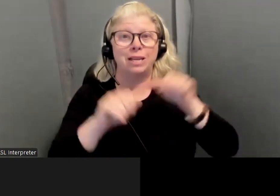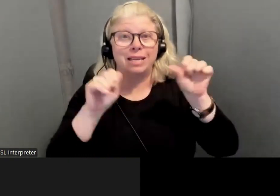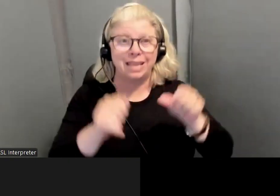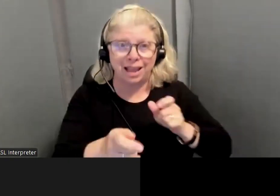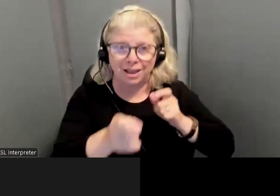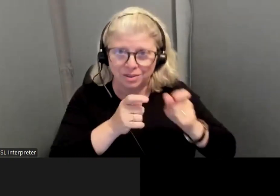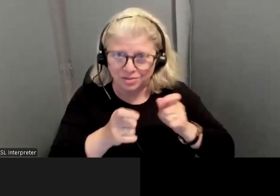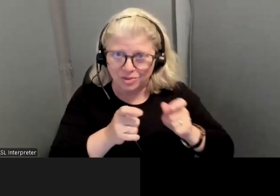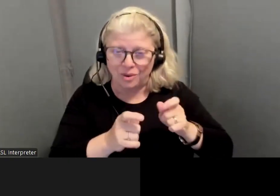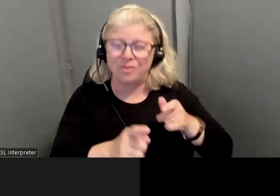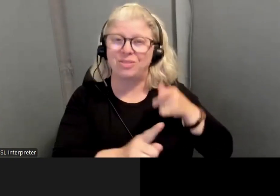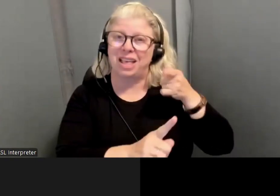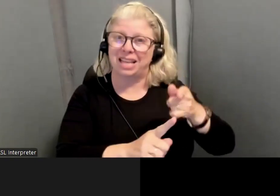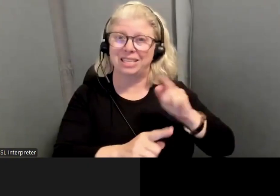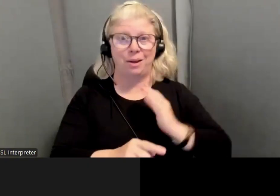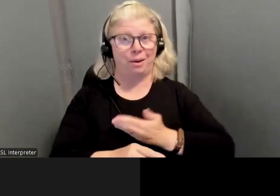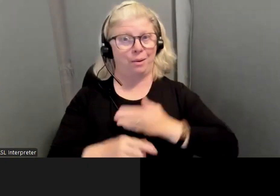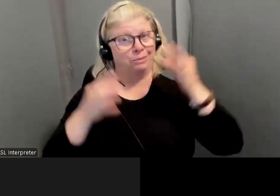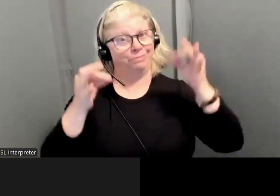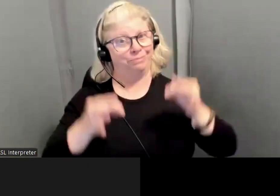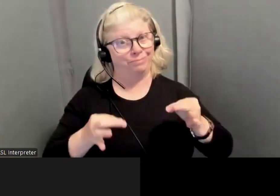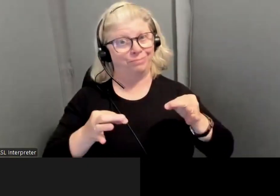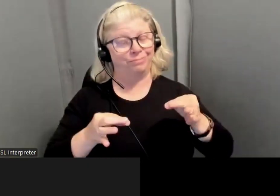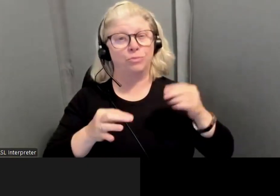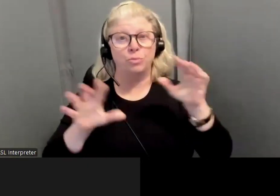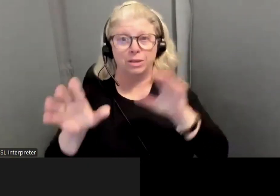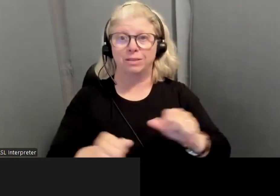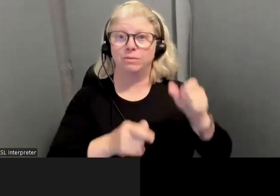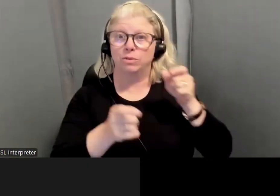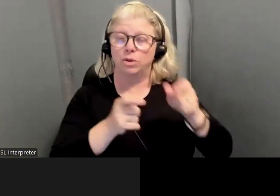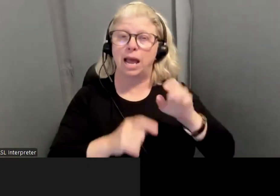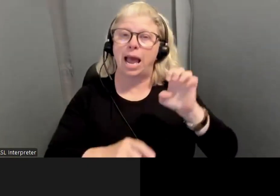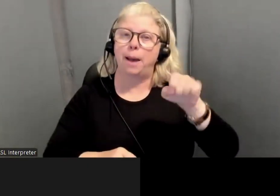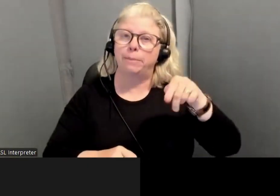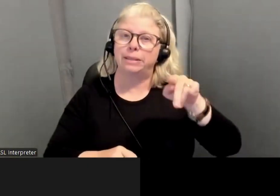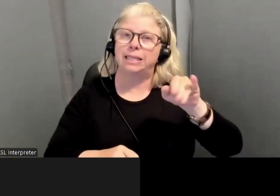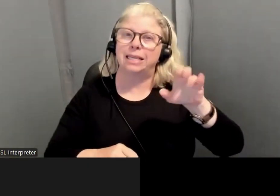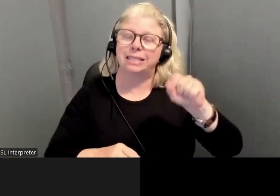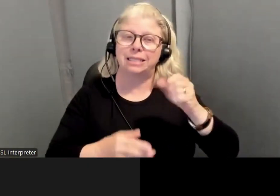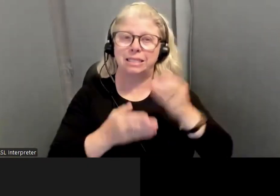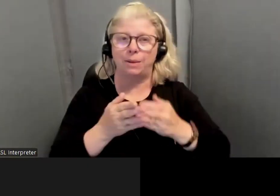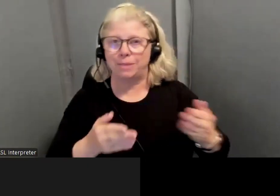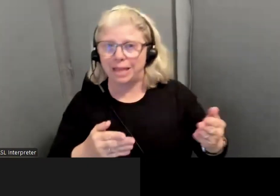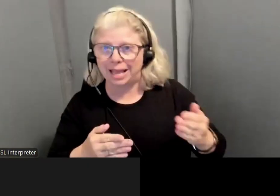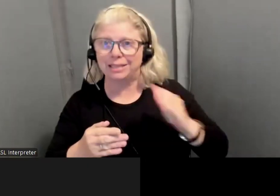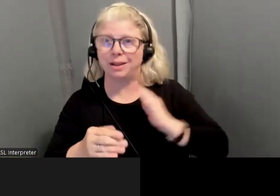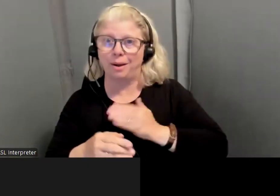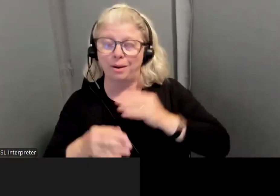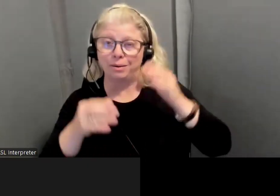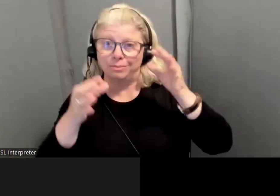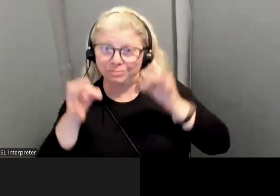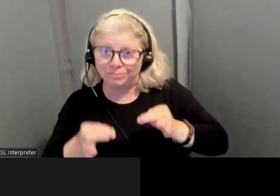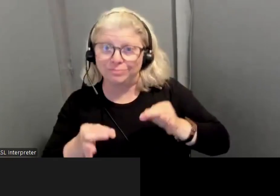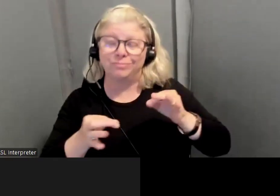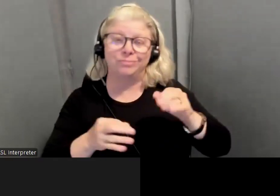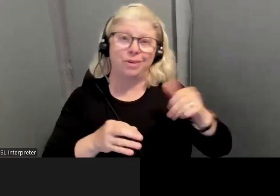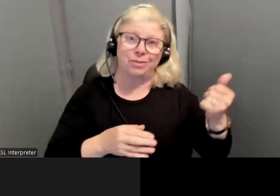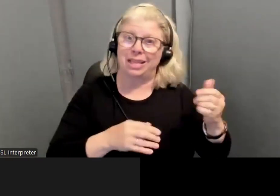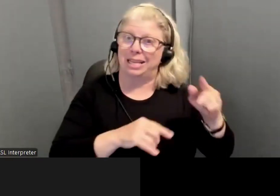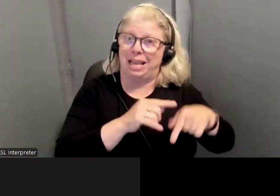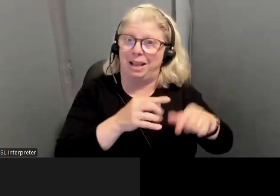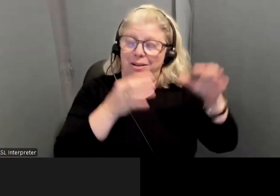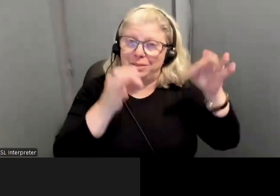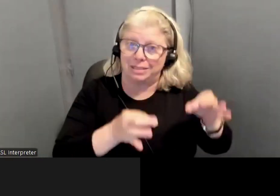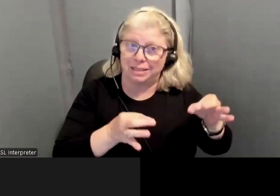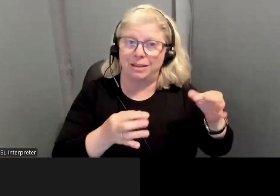are entirely up to us. When Epictetus says some things are up to us and other things are not up to us, he then goes